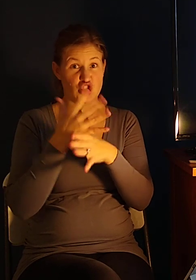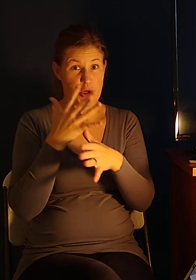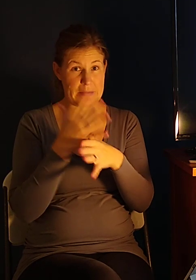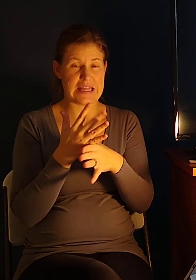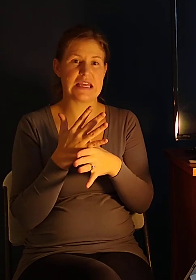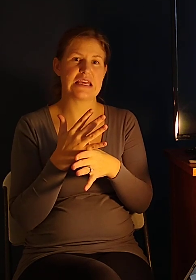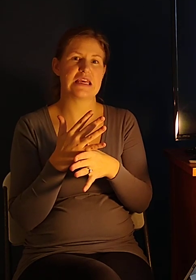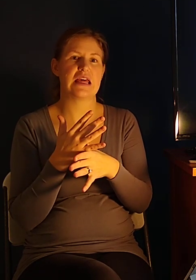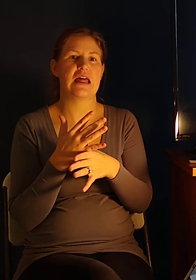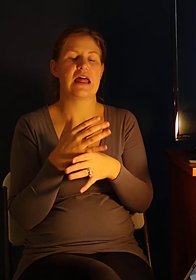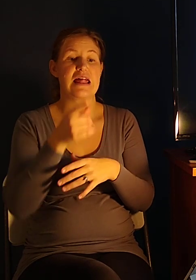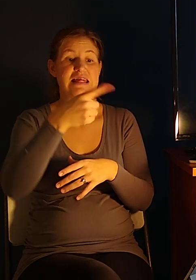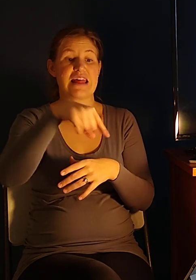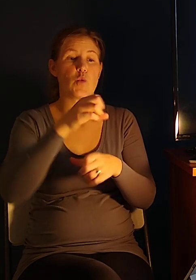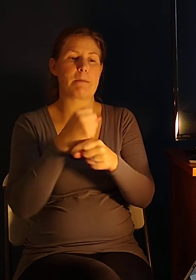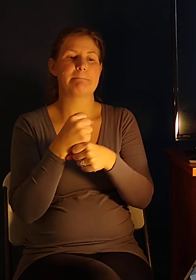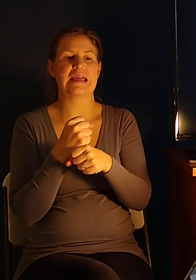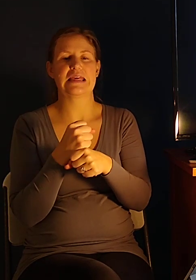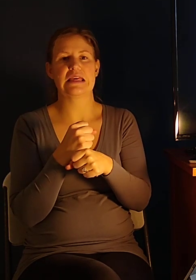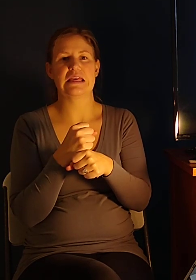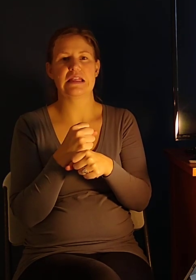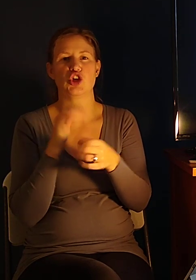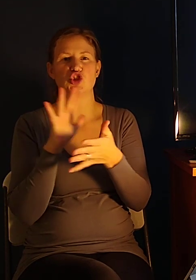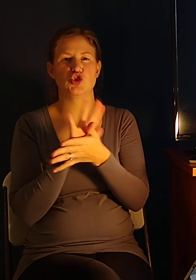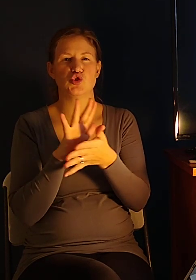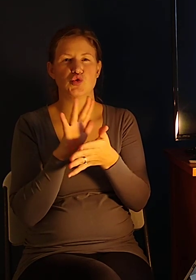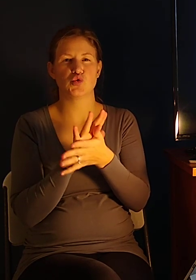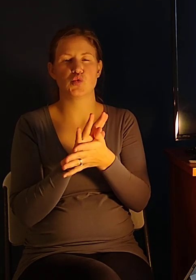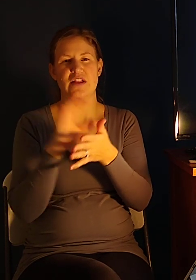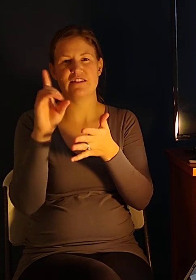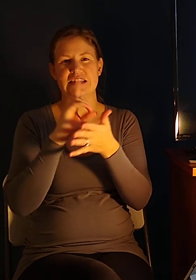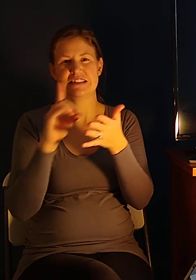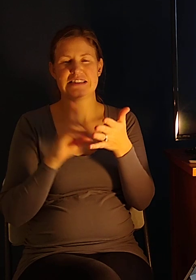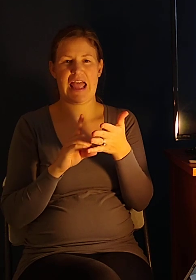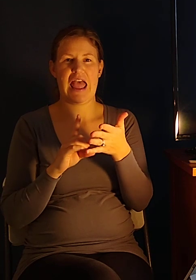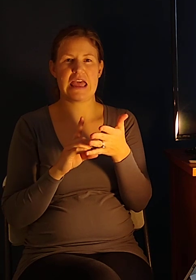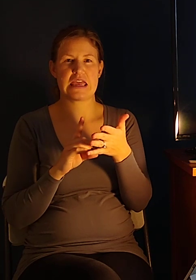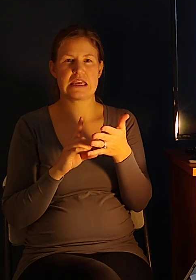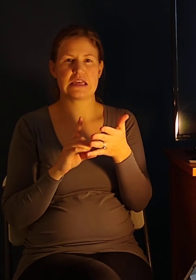were creating a school of design